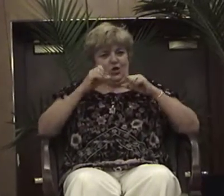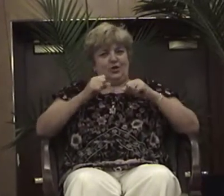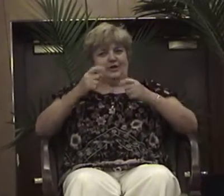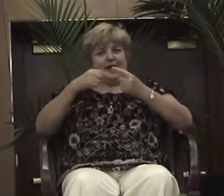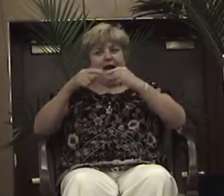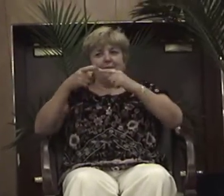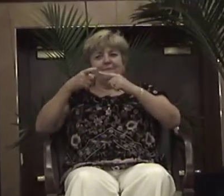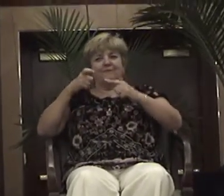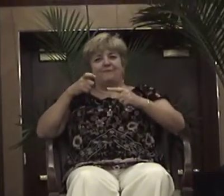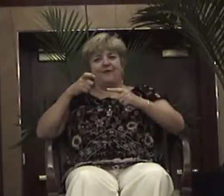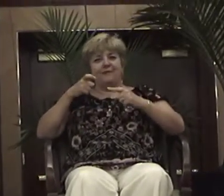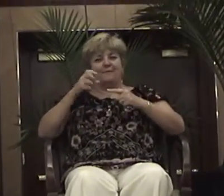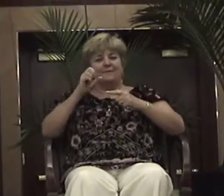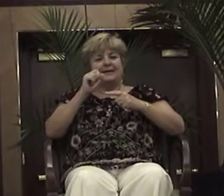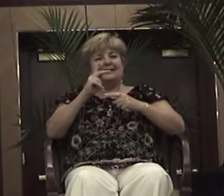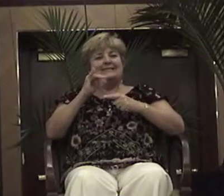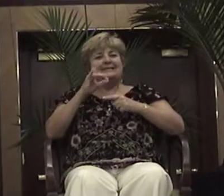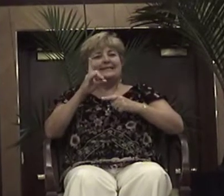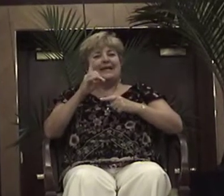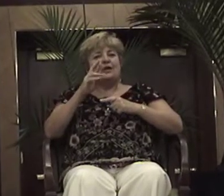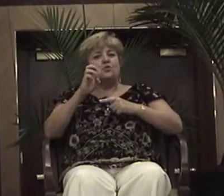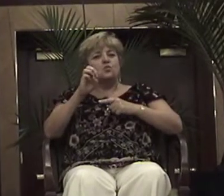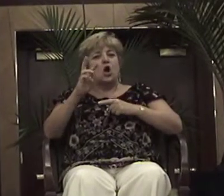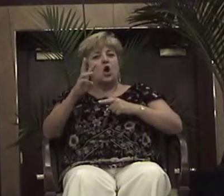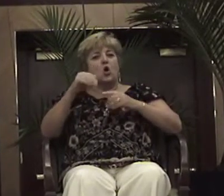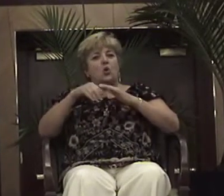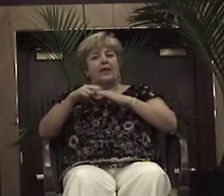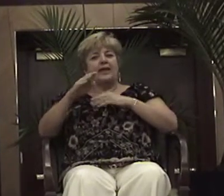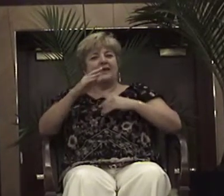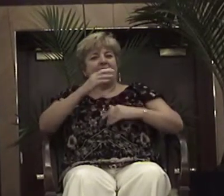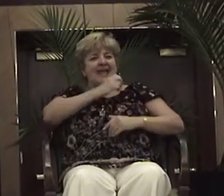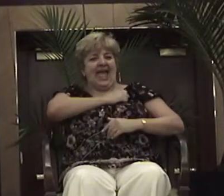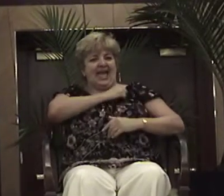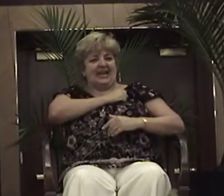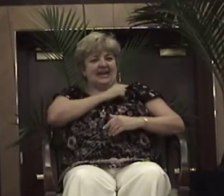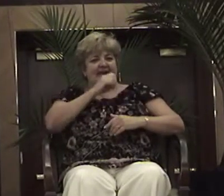through the grace of God and rooms like this.